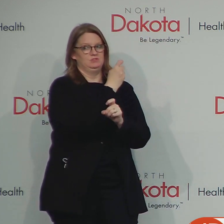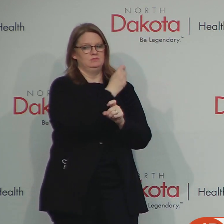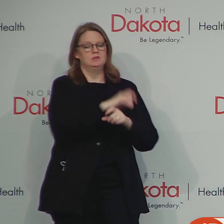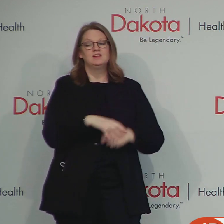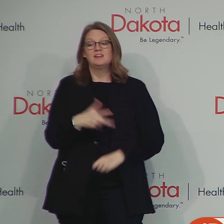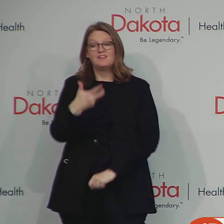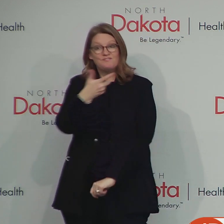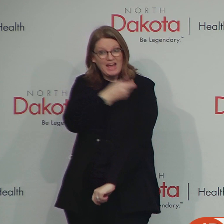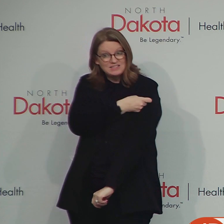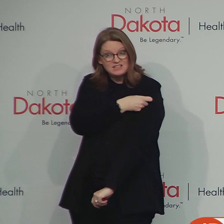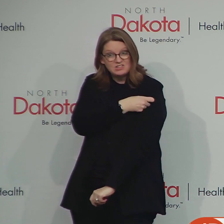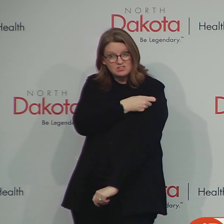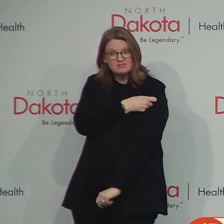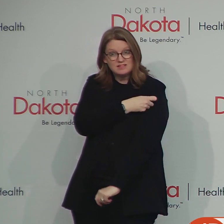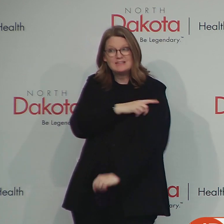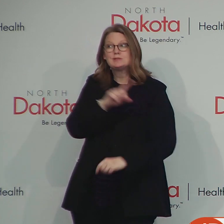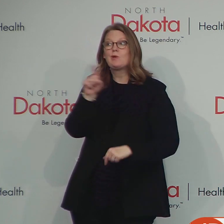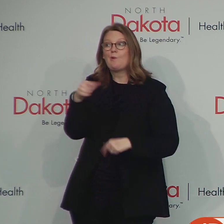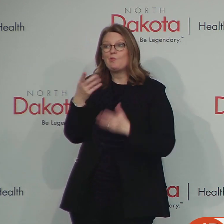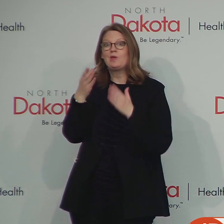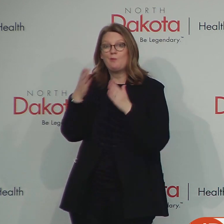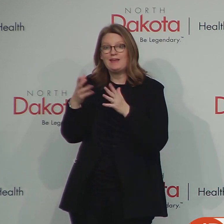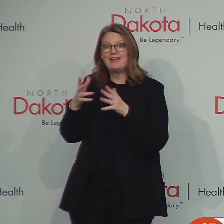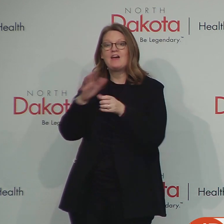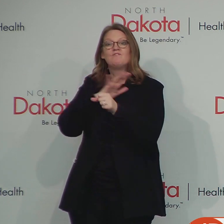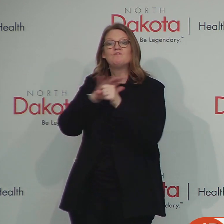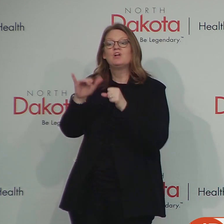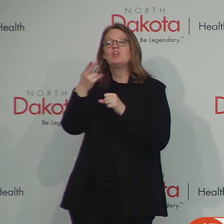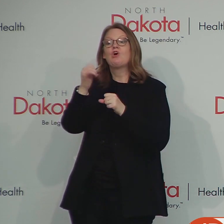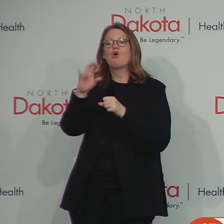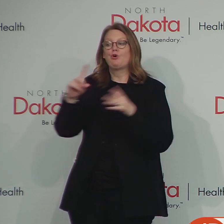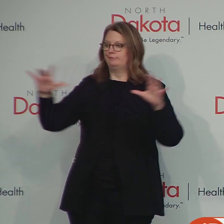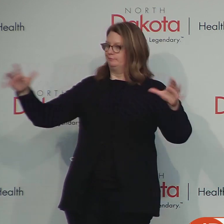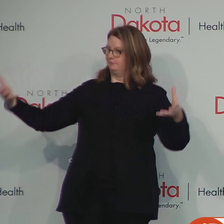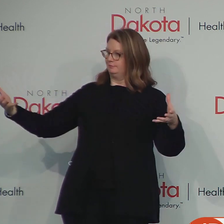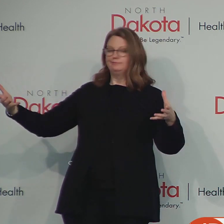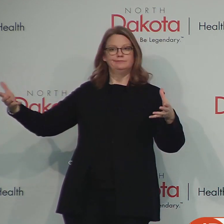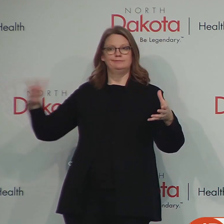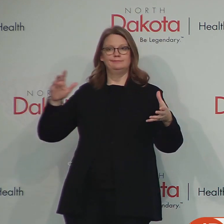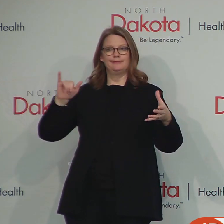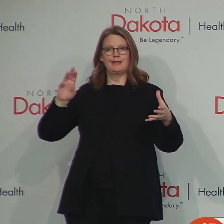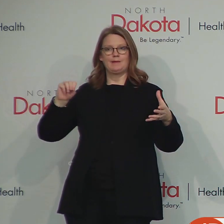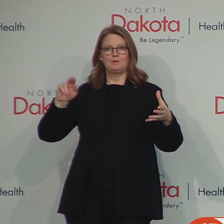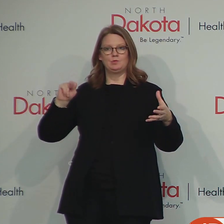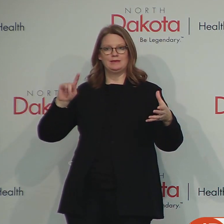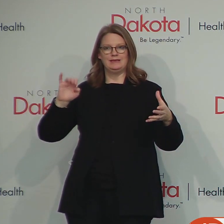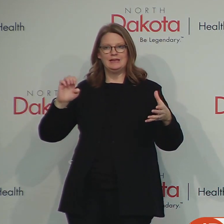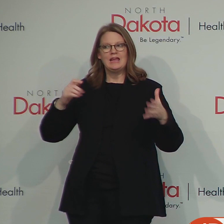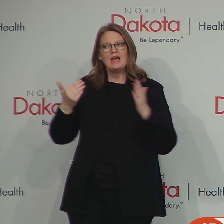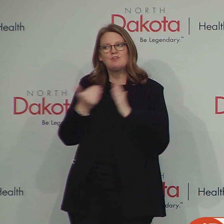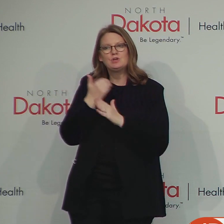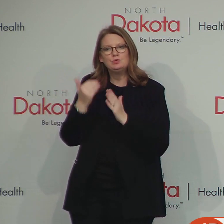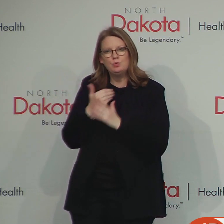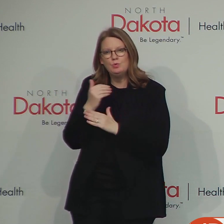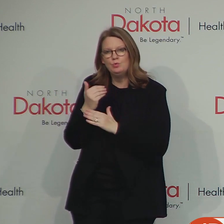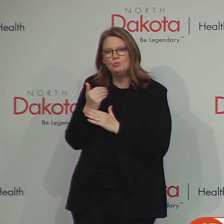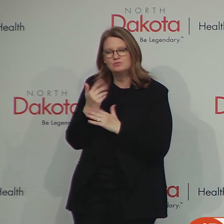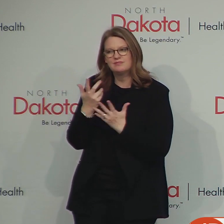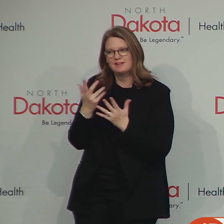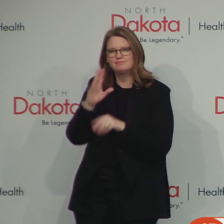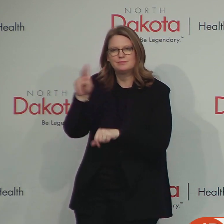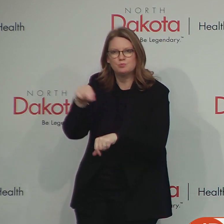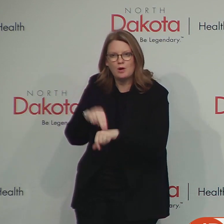Vaccination is our only way of reliably achieving herd immunity and getting to a new post-COVID baseline, a point where our